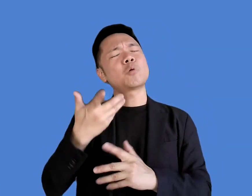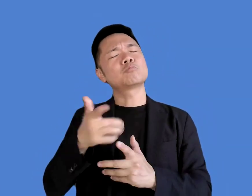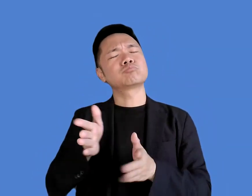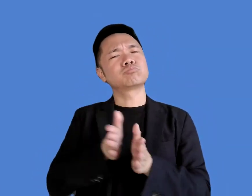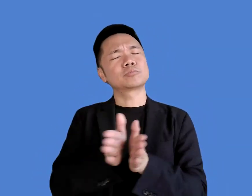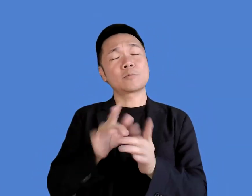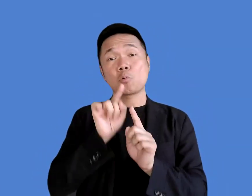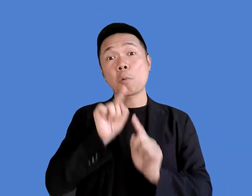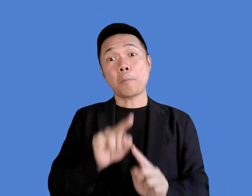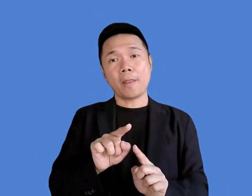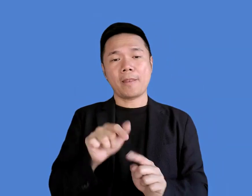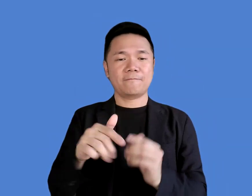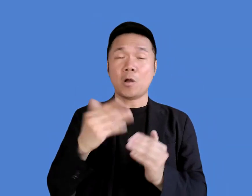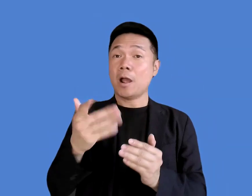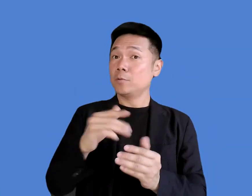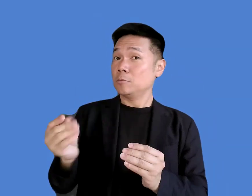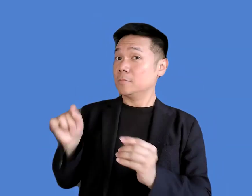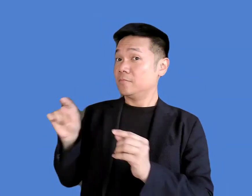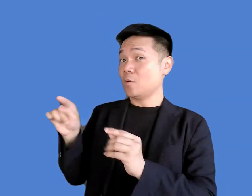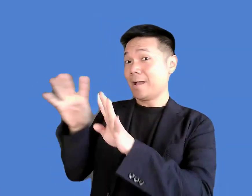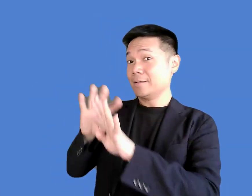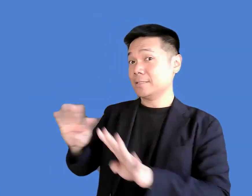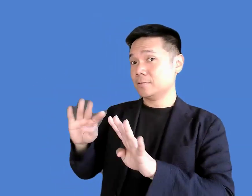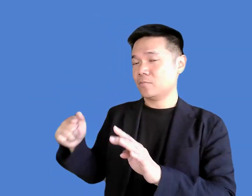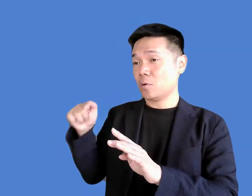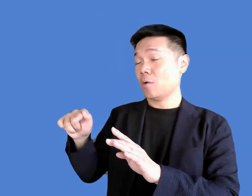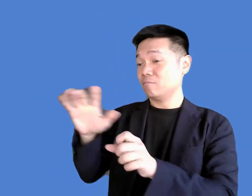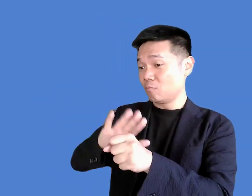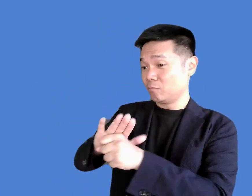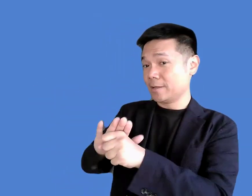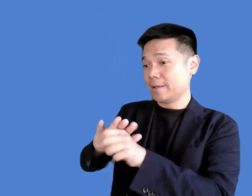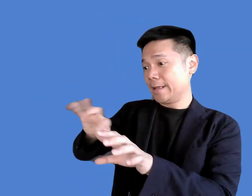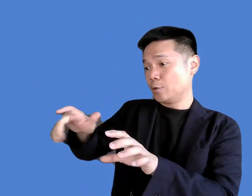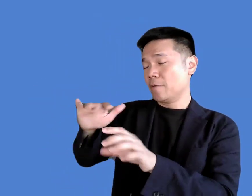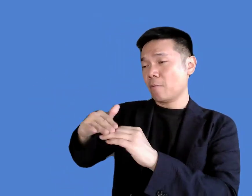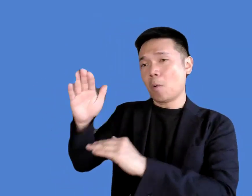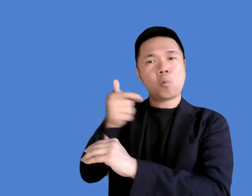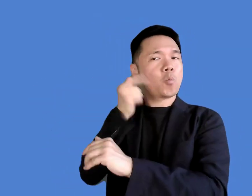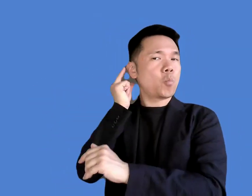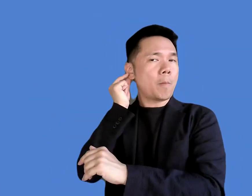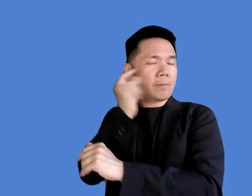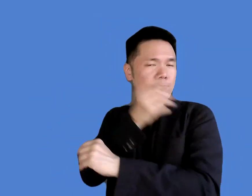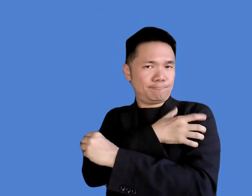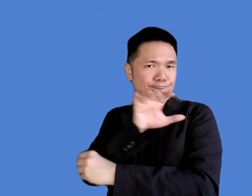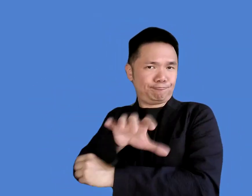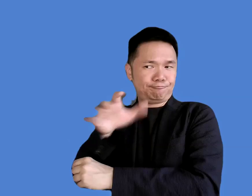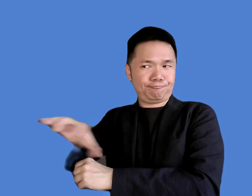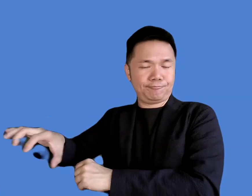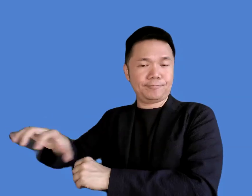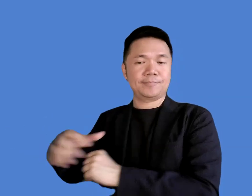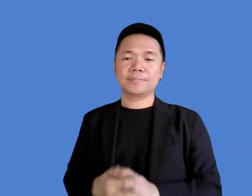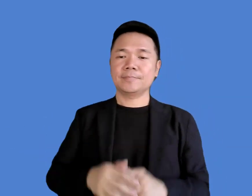implement the women's empowerment principles and advance gender equality in the region. In 2022, we launched the Trends